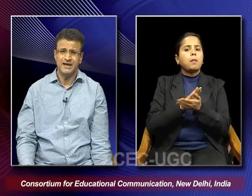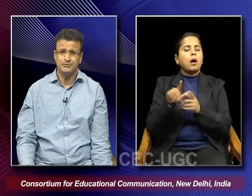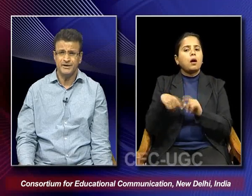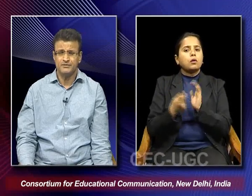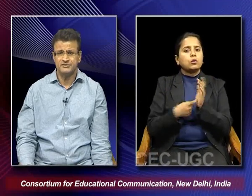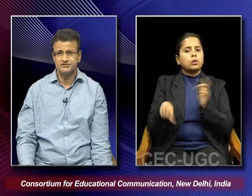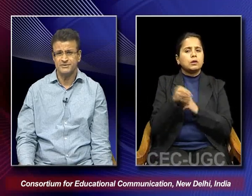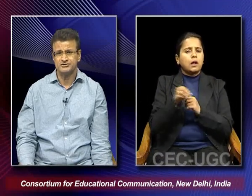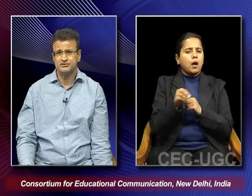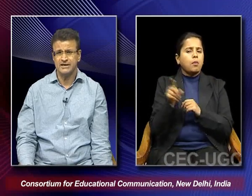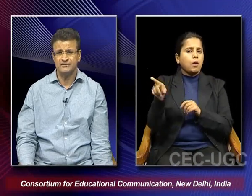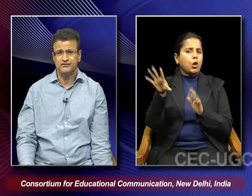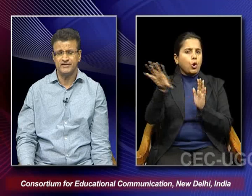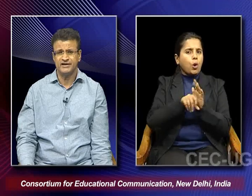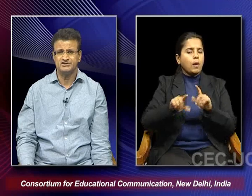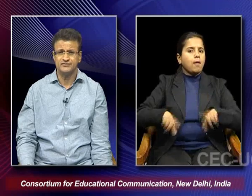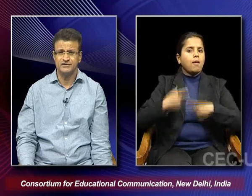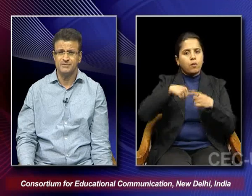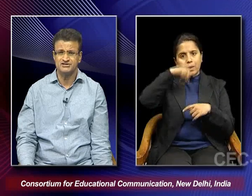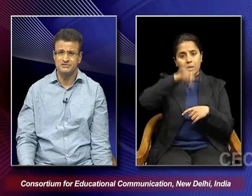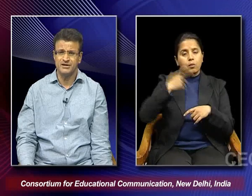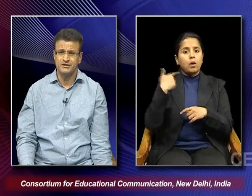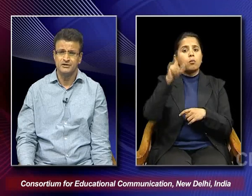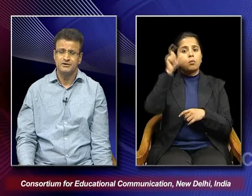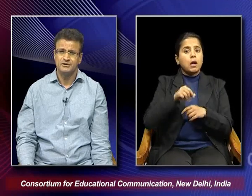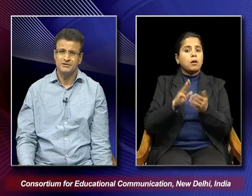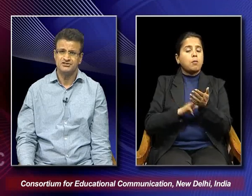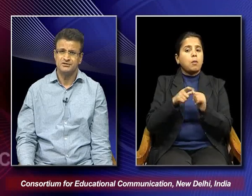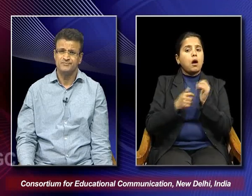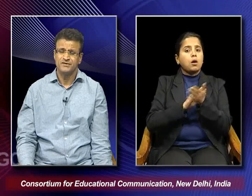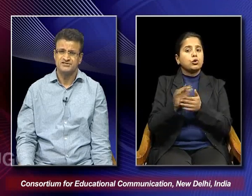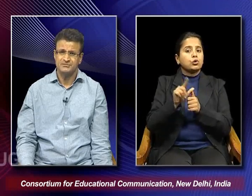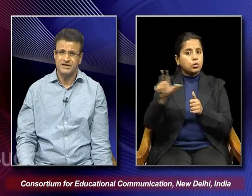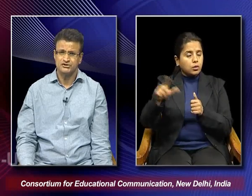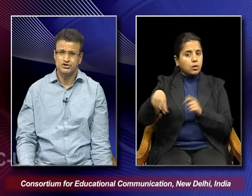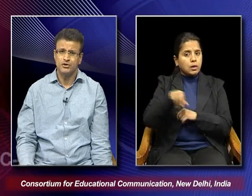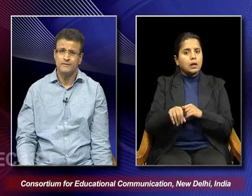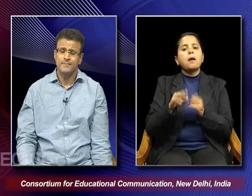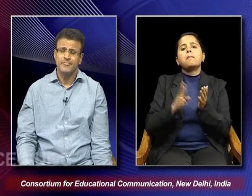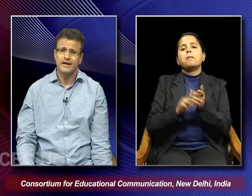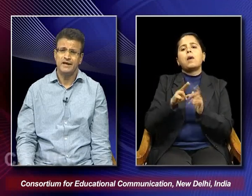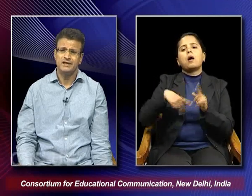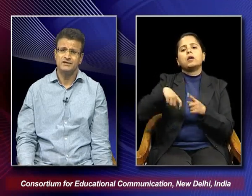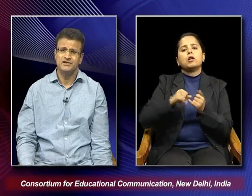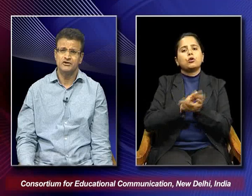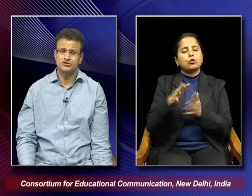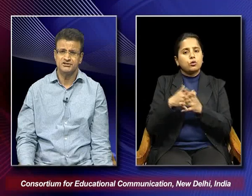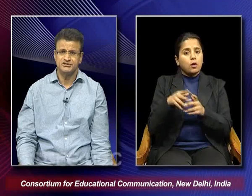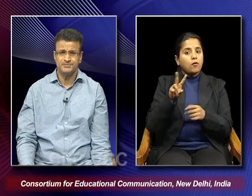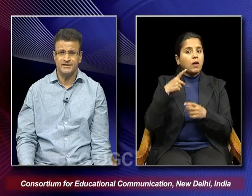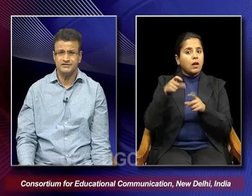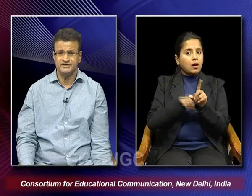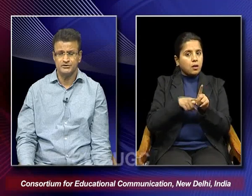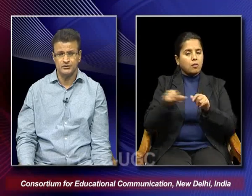a biopic which is based on the life of India's Field Marshal Sam Manekshaw, and Vicky Kaushal